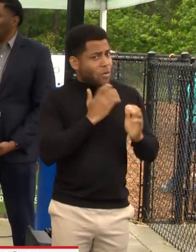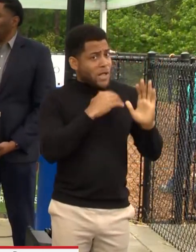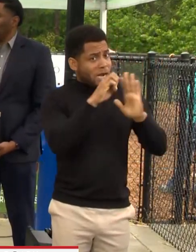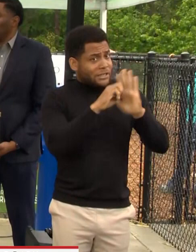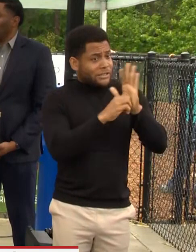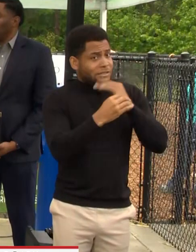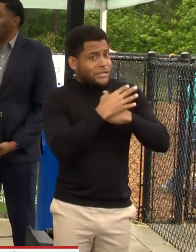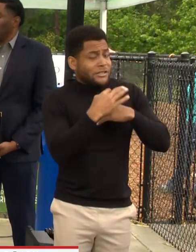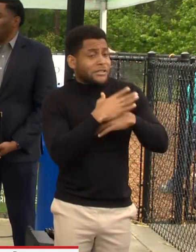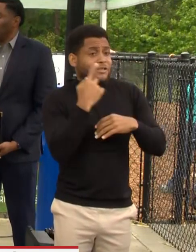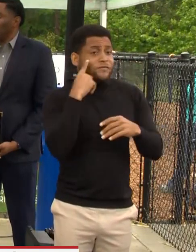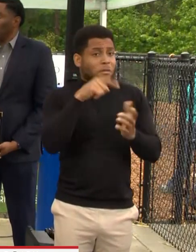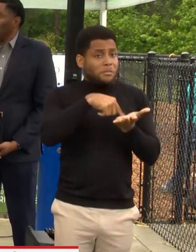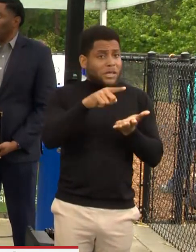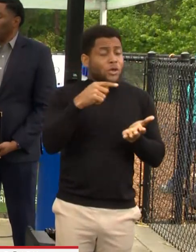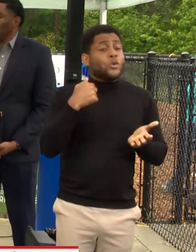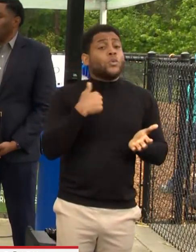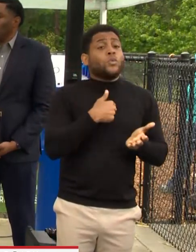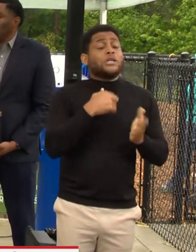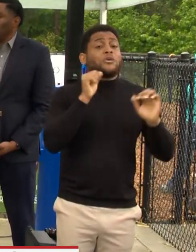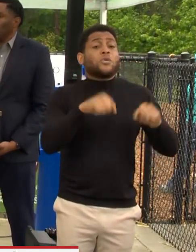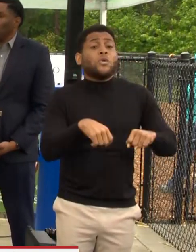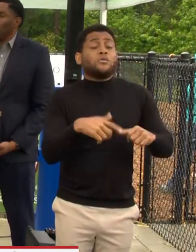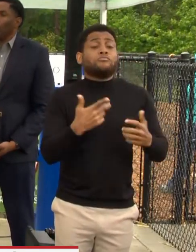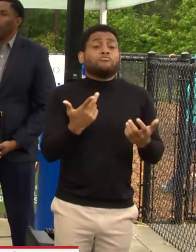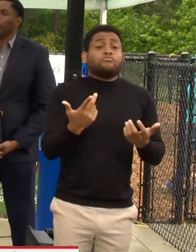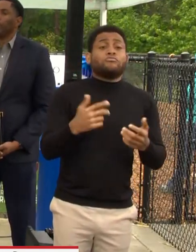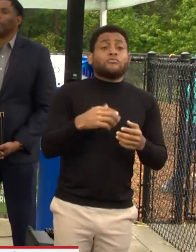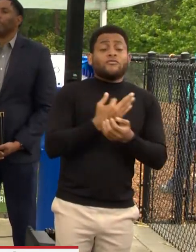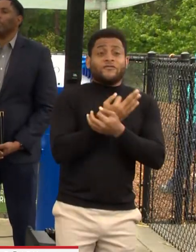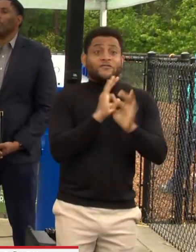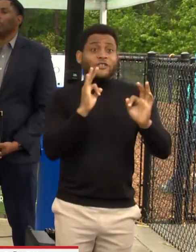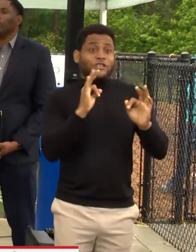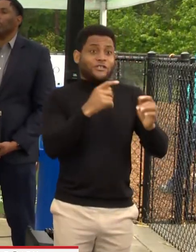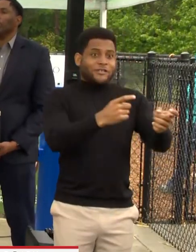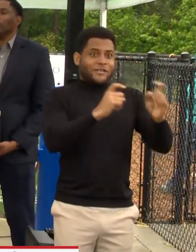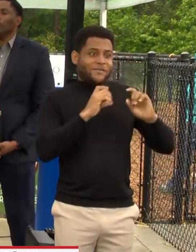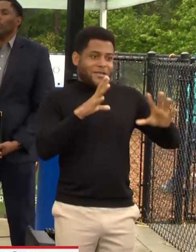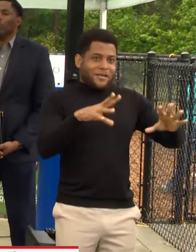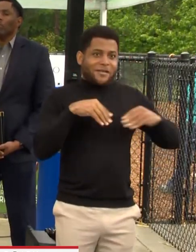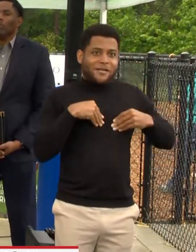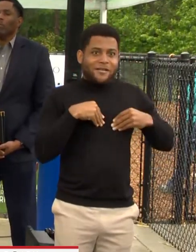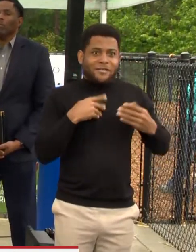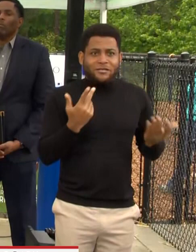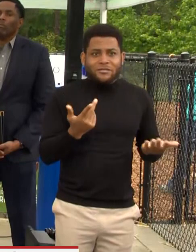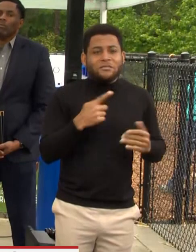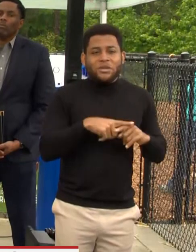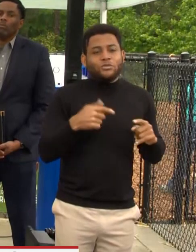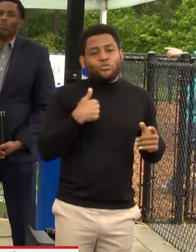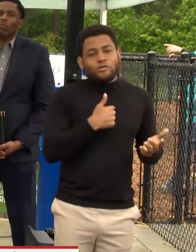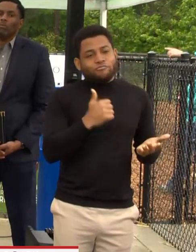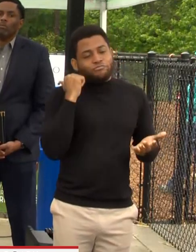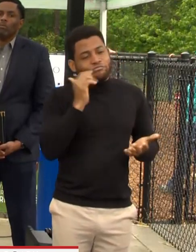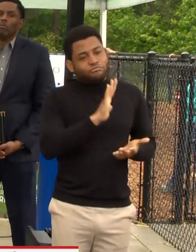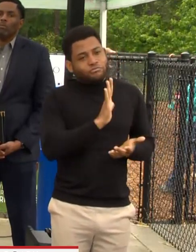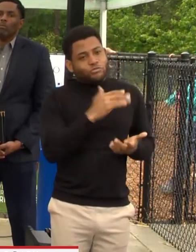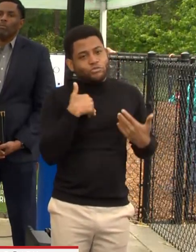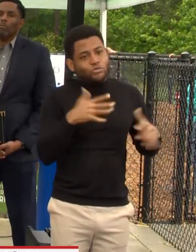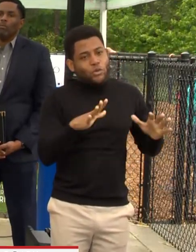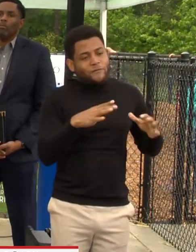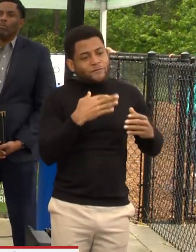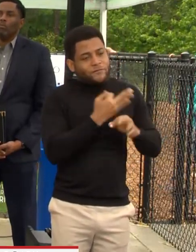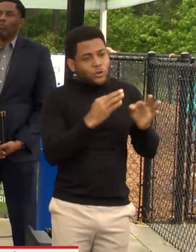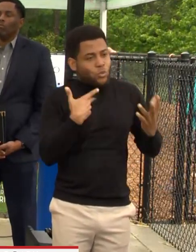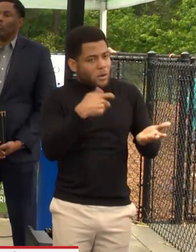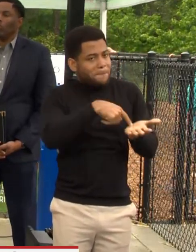have accepted a gift from the city to accept the gift. I just believe we pay for our travel,